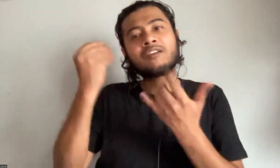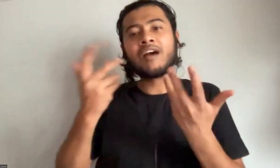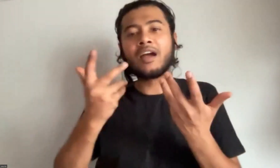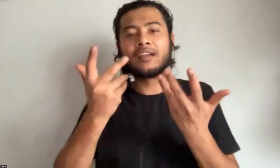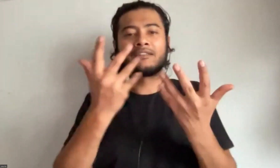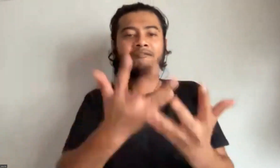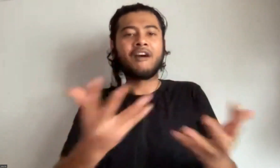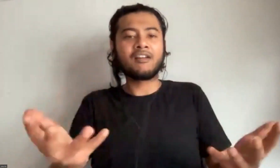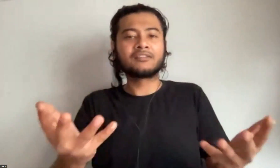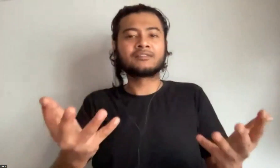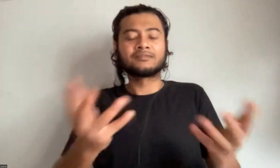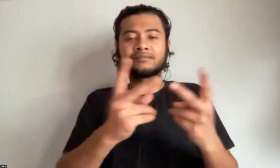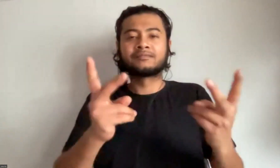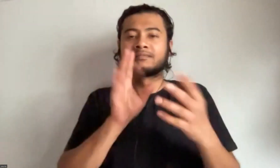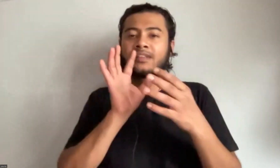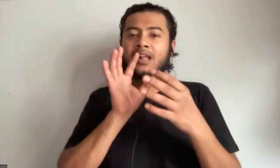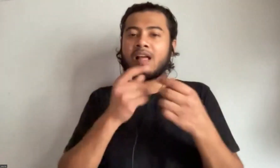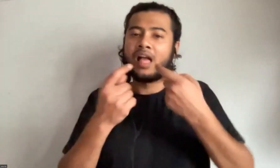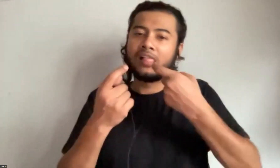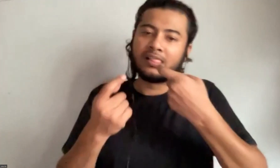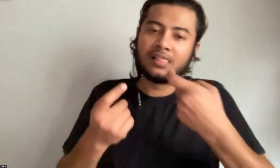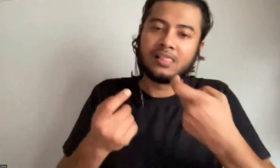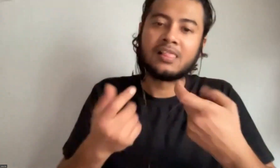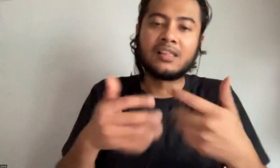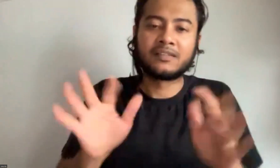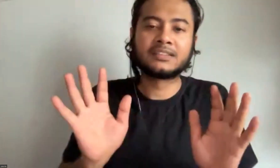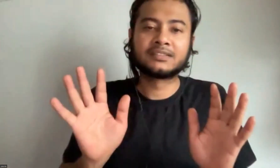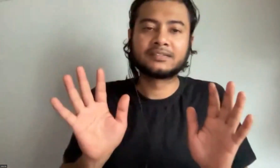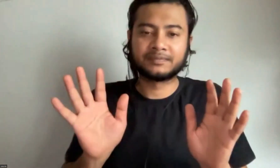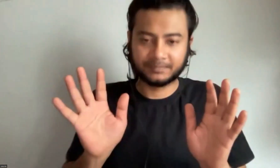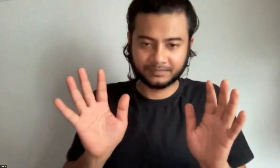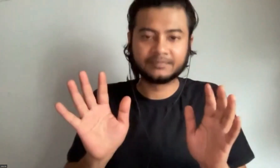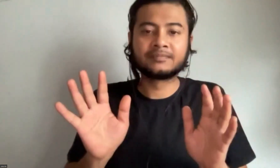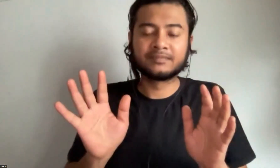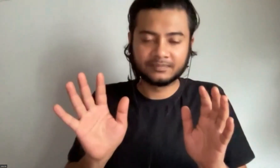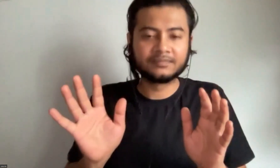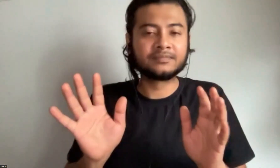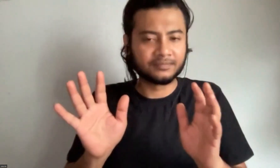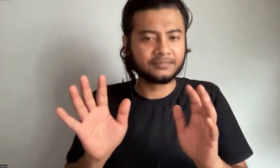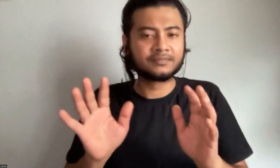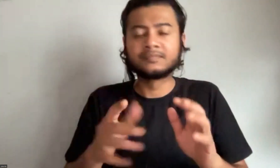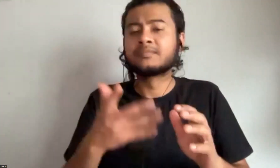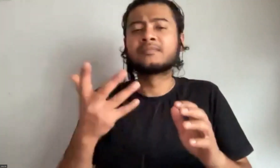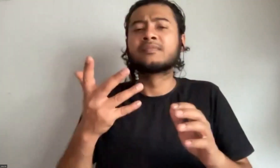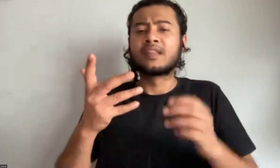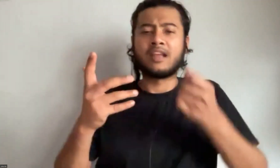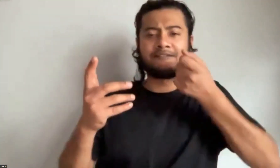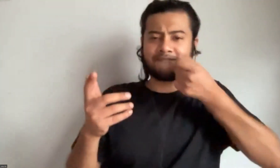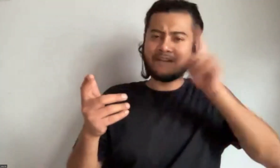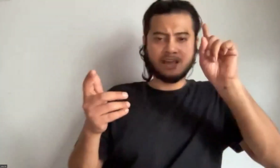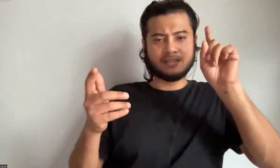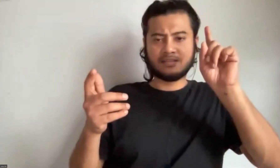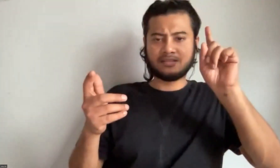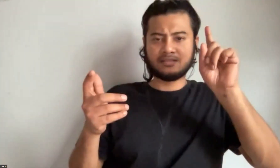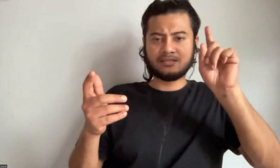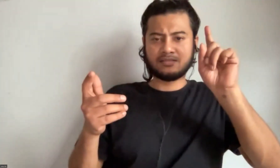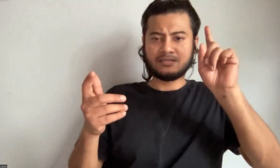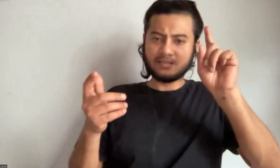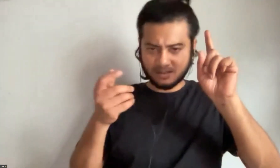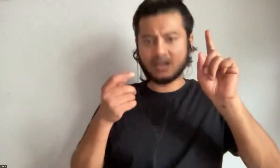to some reason, when the son grows up and when he goes away, there is so much of glamour, there is so much of attraction in this material